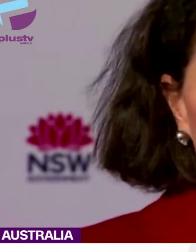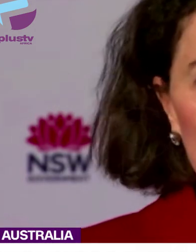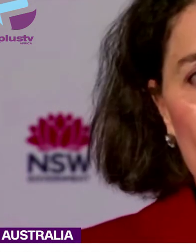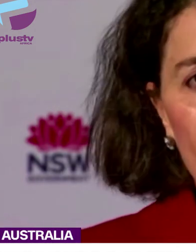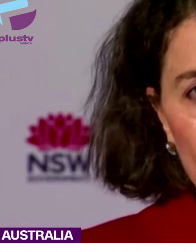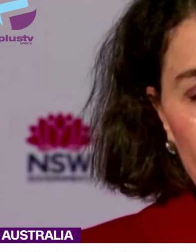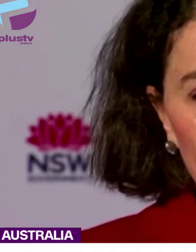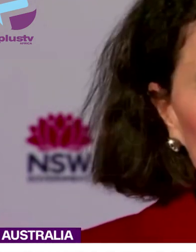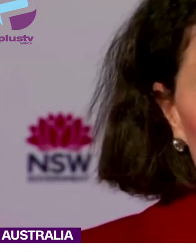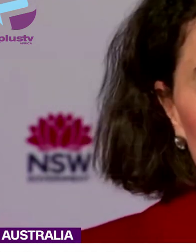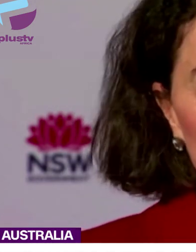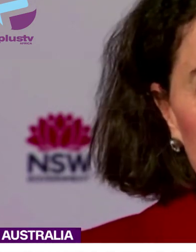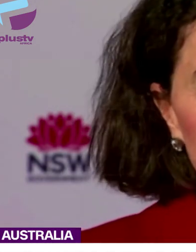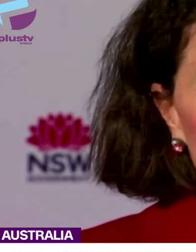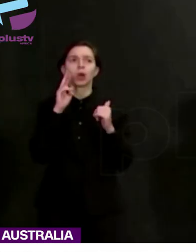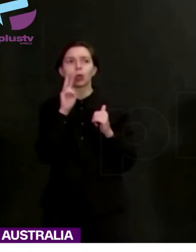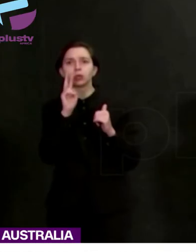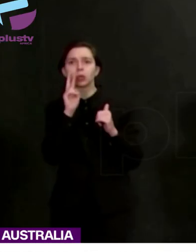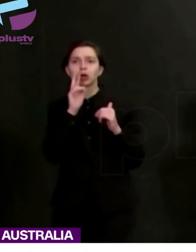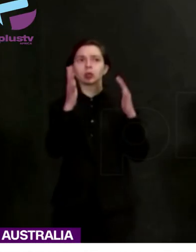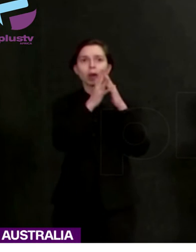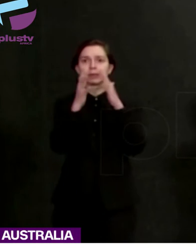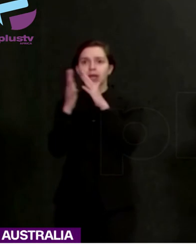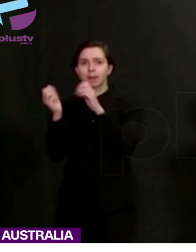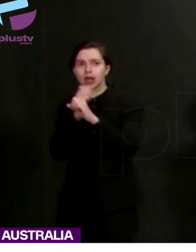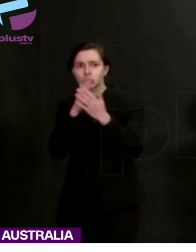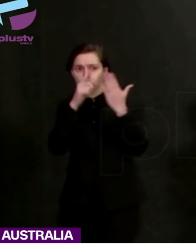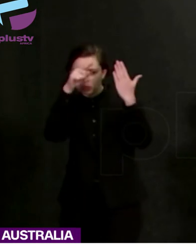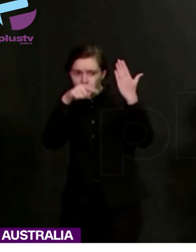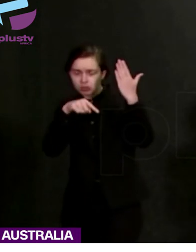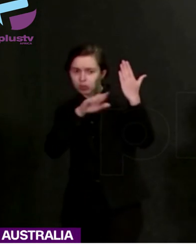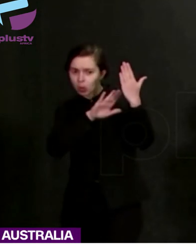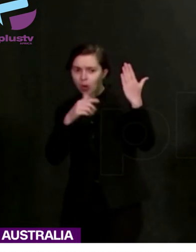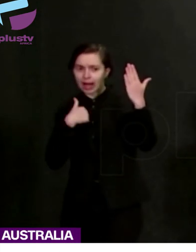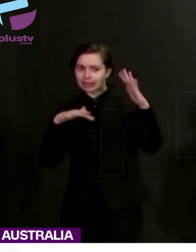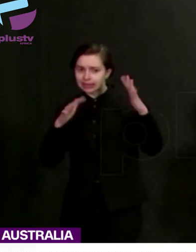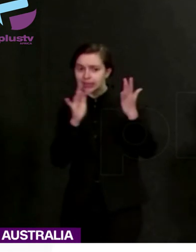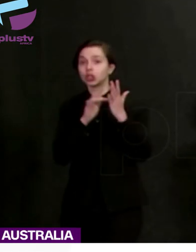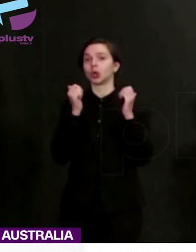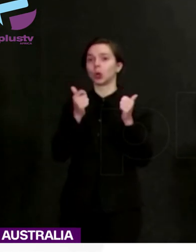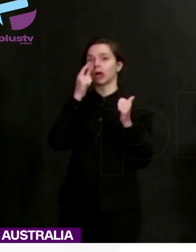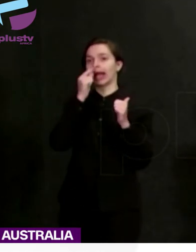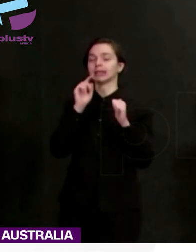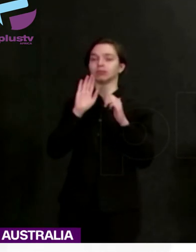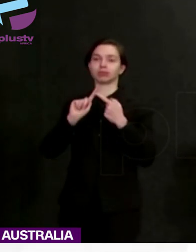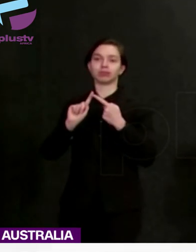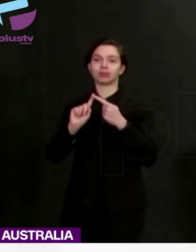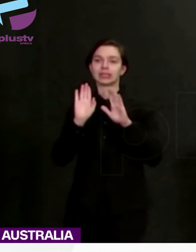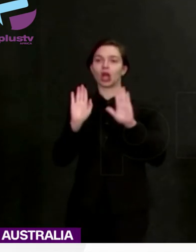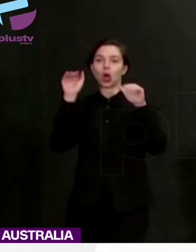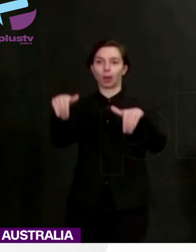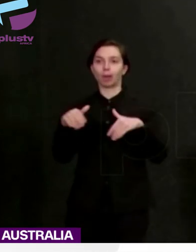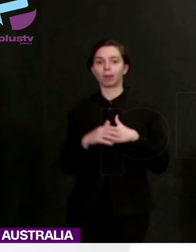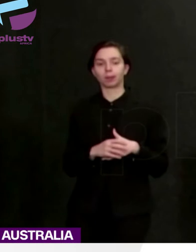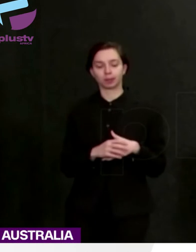And that's why we're throwing everything at it in the next 2 weeks. This Delta outbreak is telling us that there are settings with transmission that we really haven't